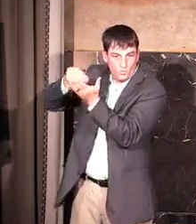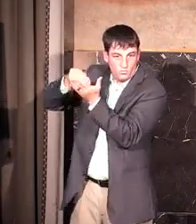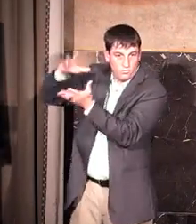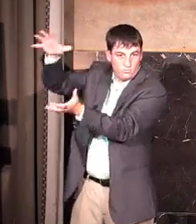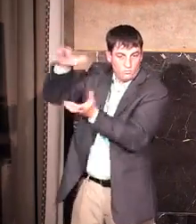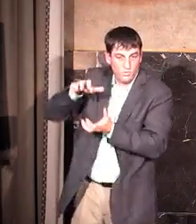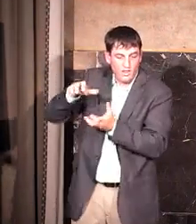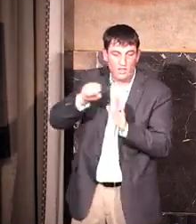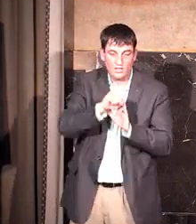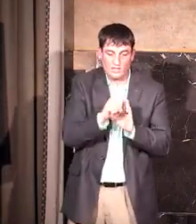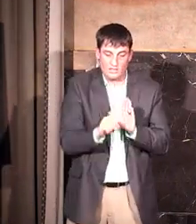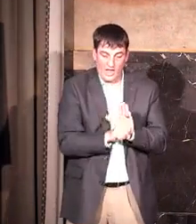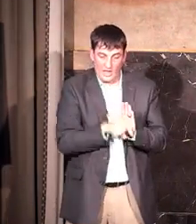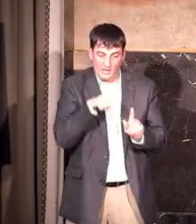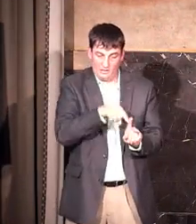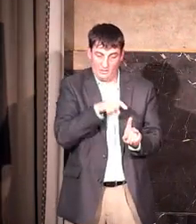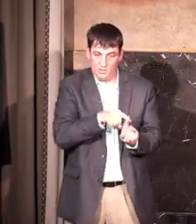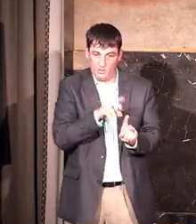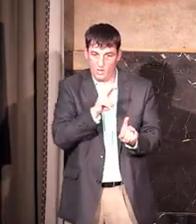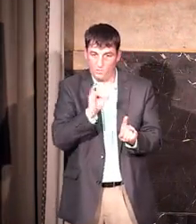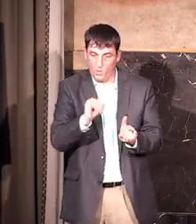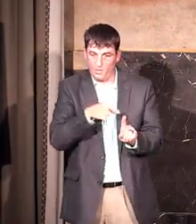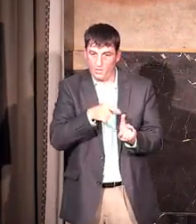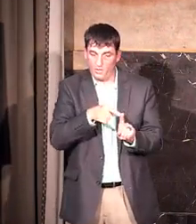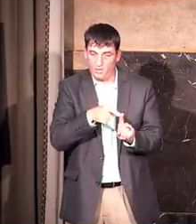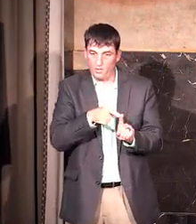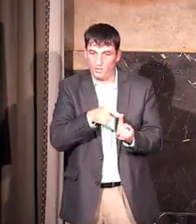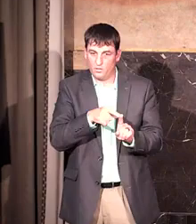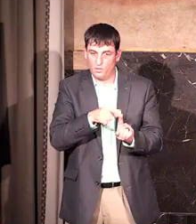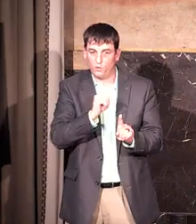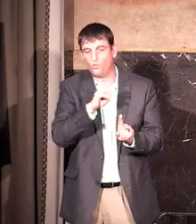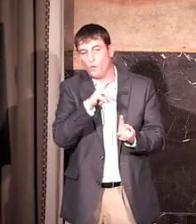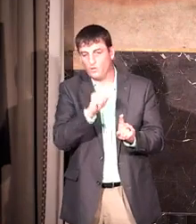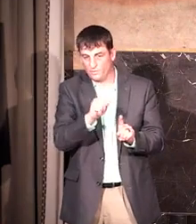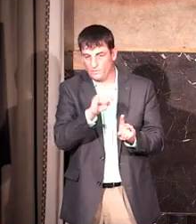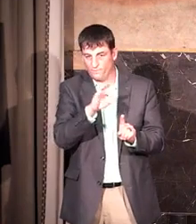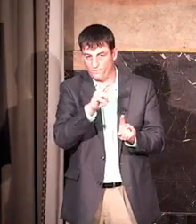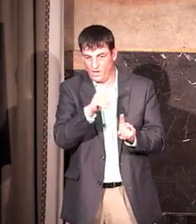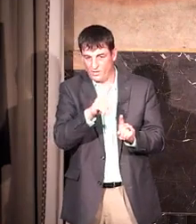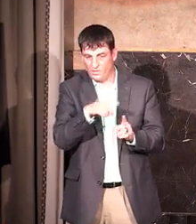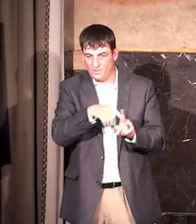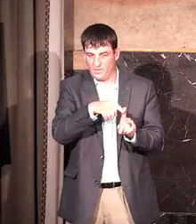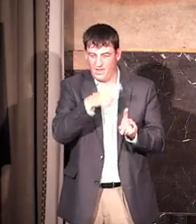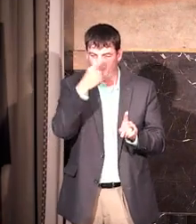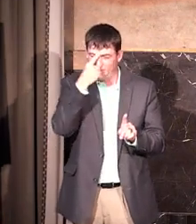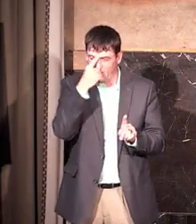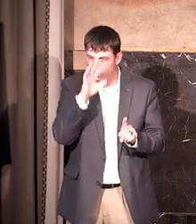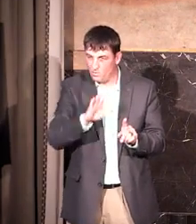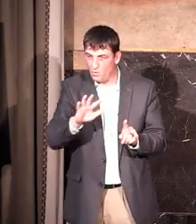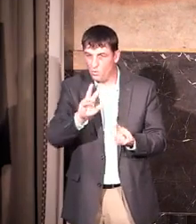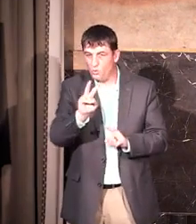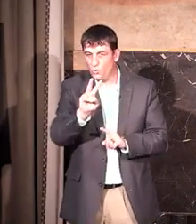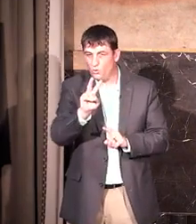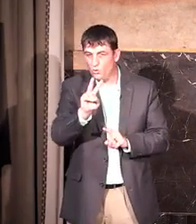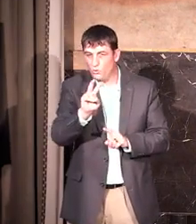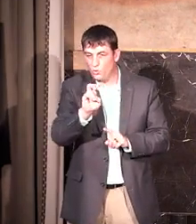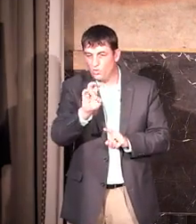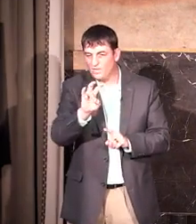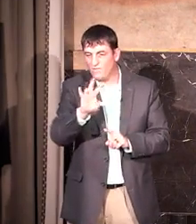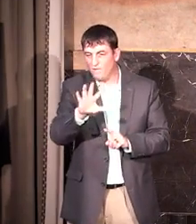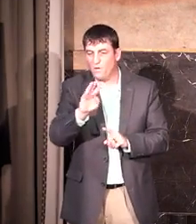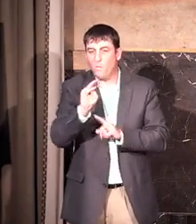the state unemployment insurance trust fund, I want to say it's about $275